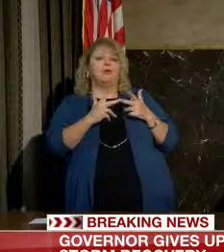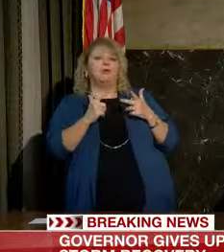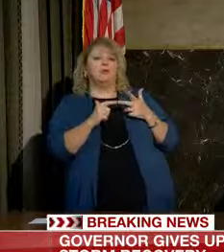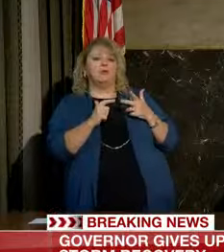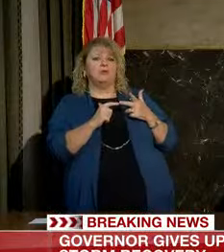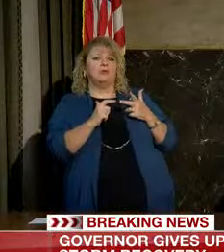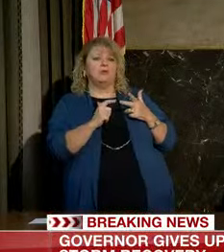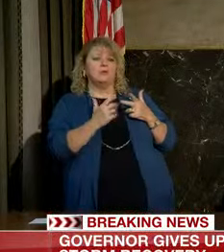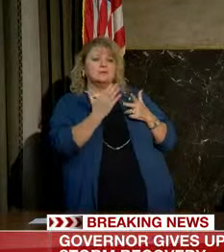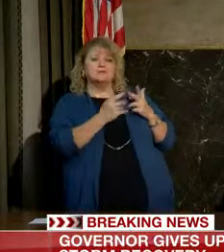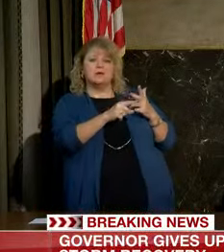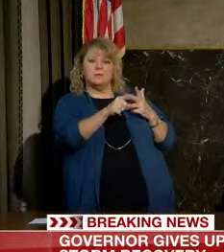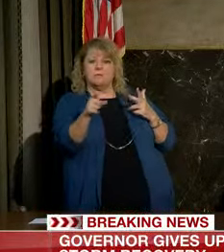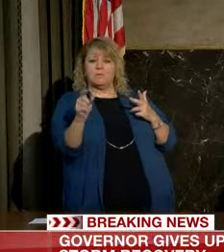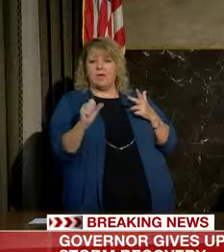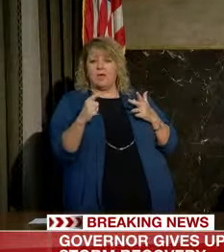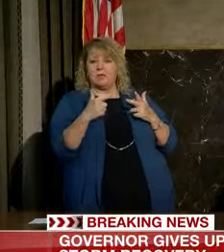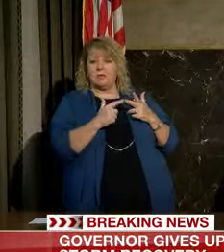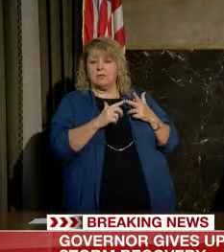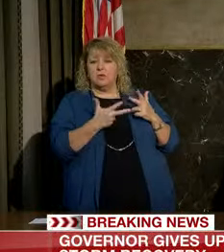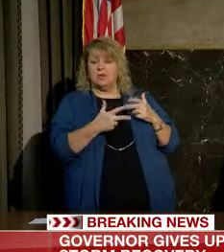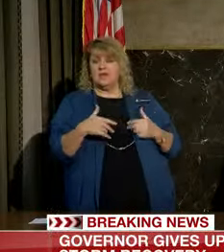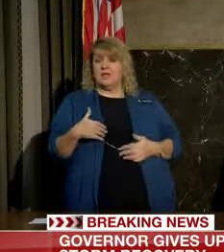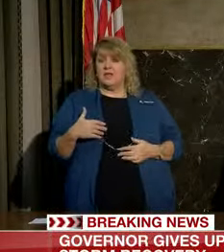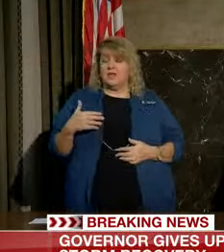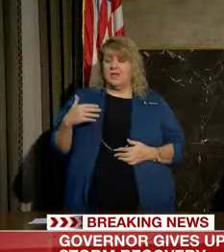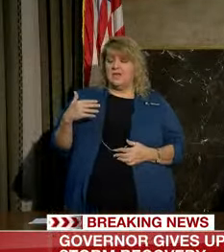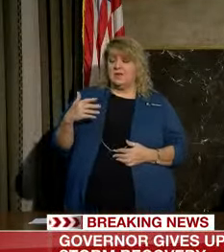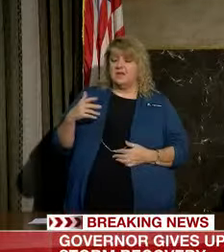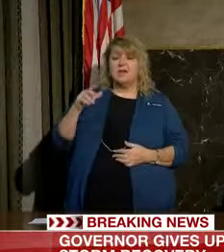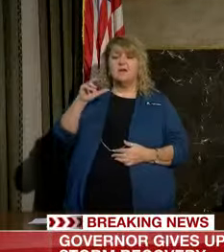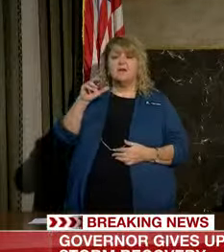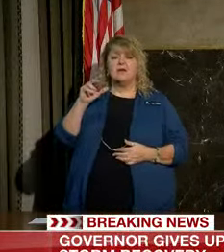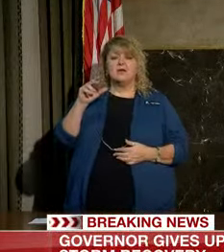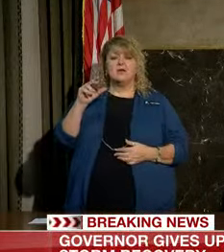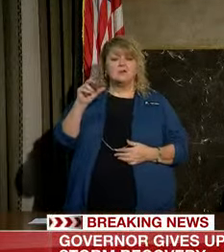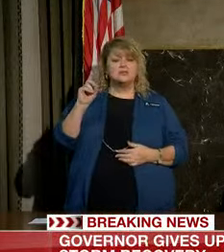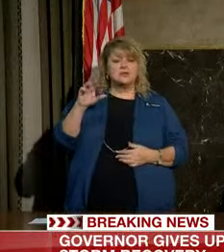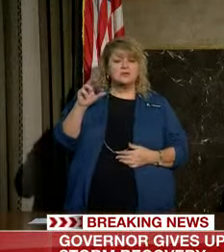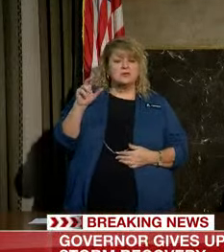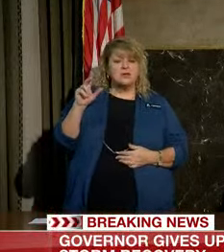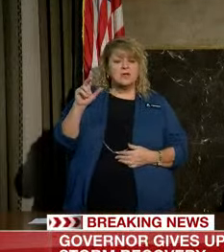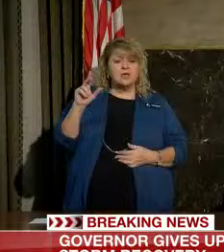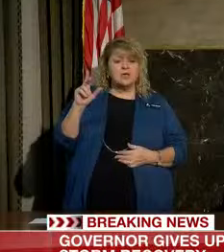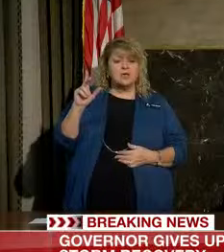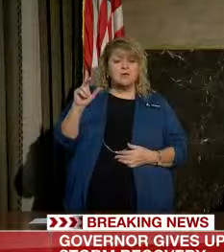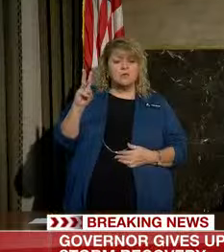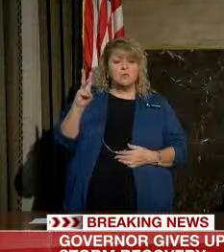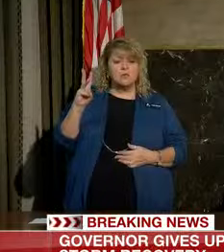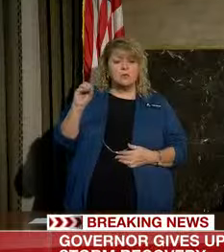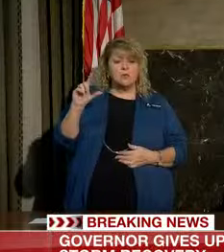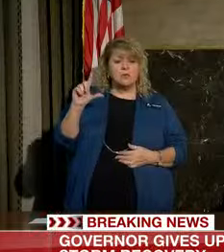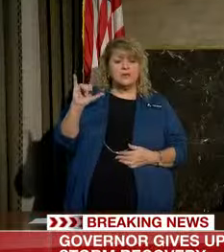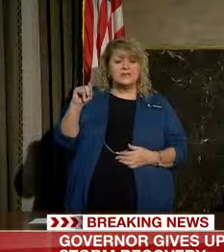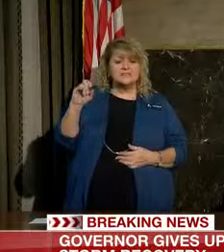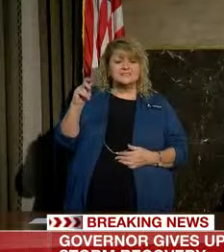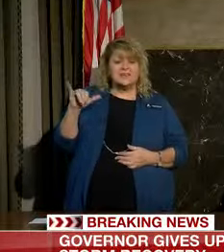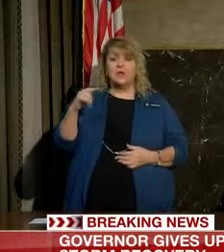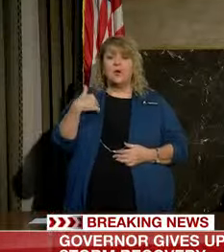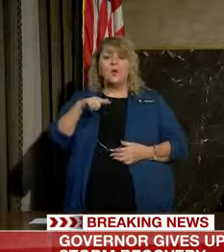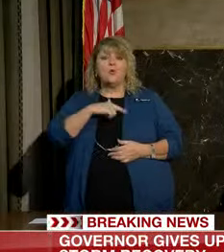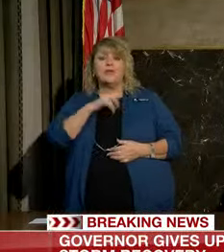not enough. And I think Dr. Walensky said it very well the other day. We're not going to boost our way out of the pandemic. We